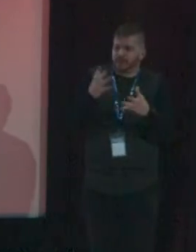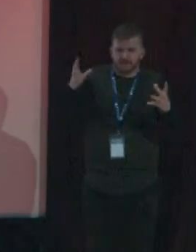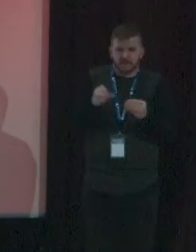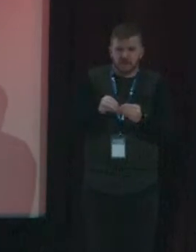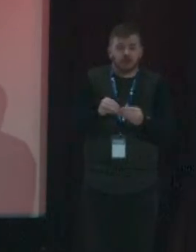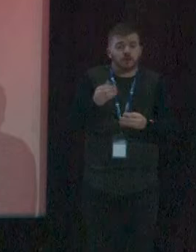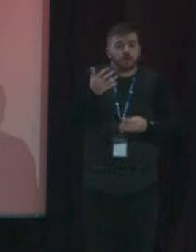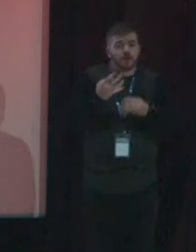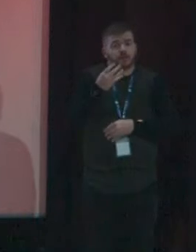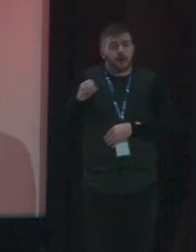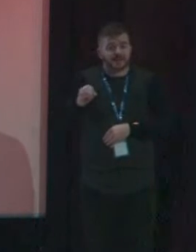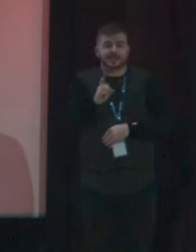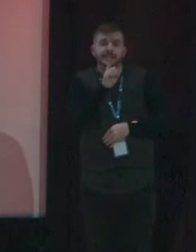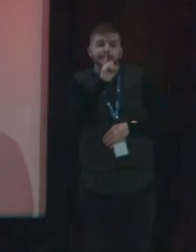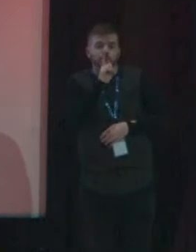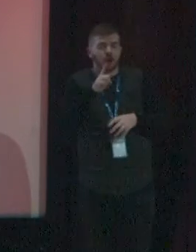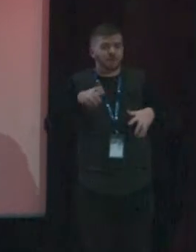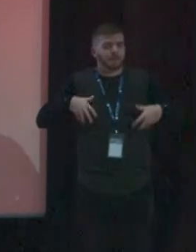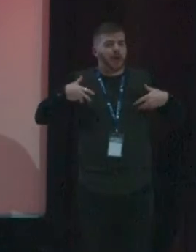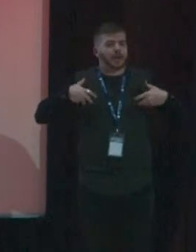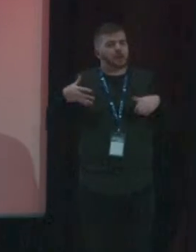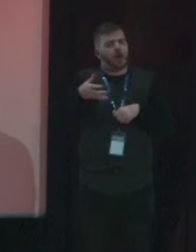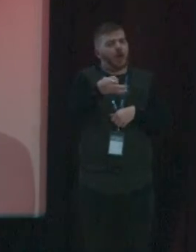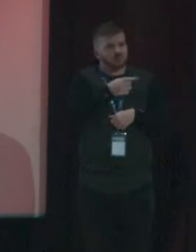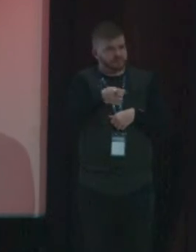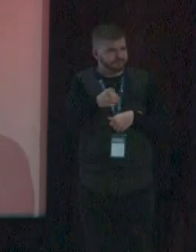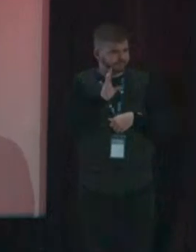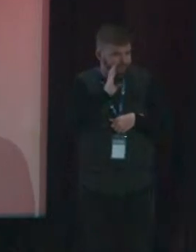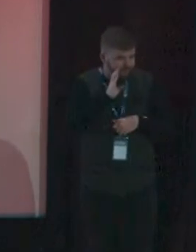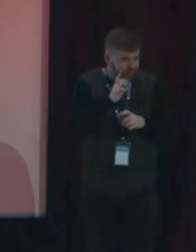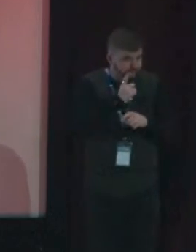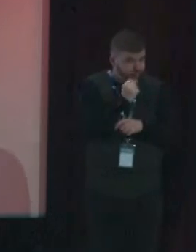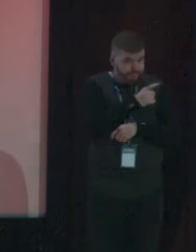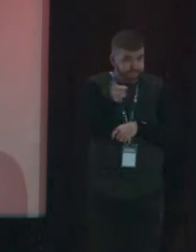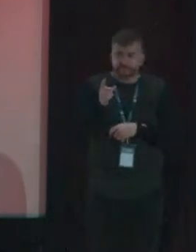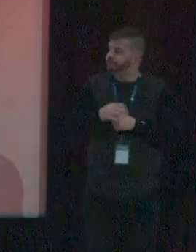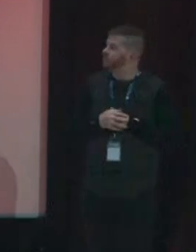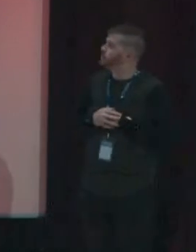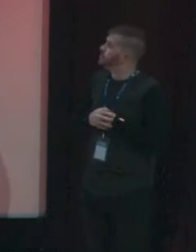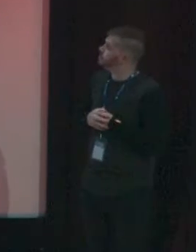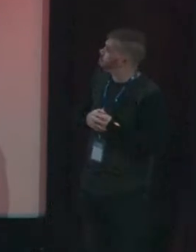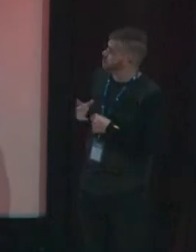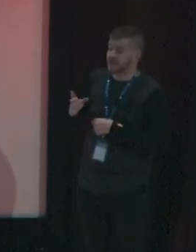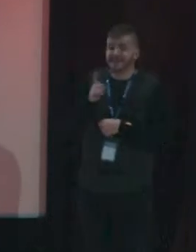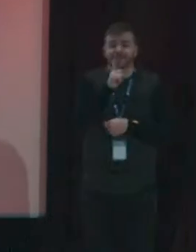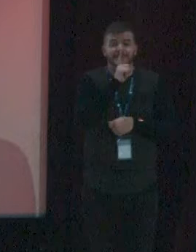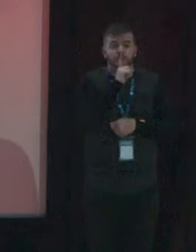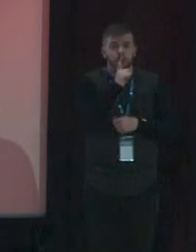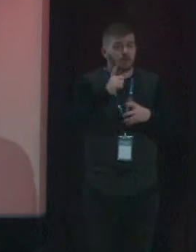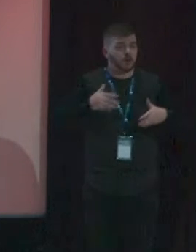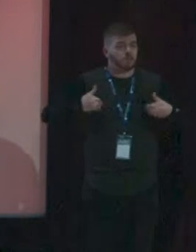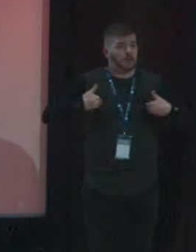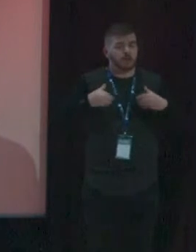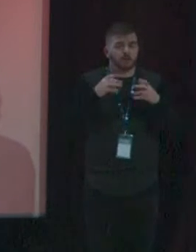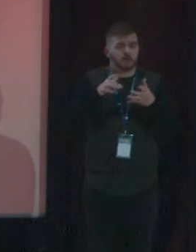in 1990 with The Secret of Monkey Island, which is a game that you might have heard of. So, Secret of Monkey Island, I'm going to look